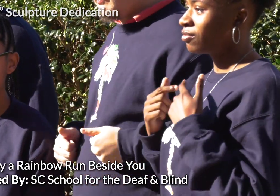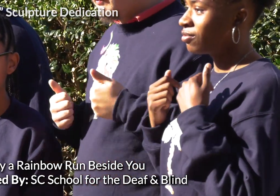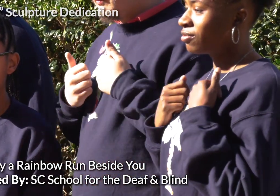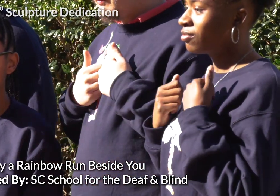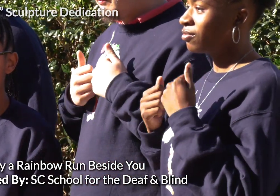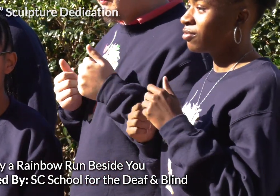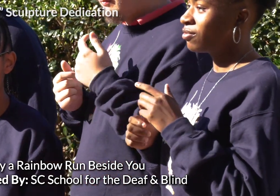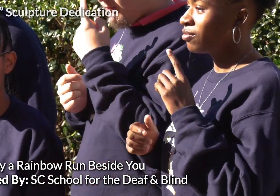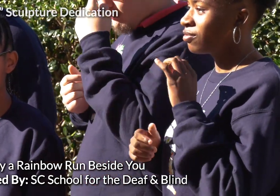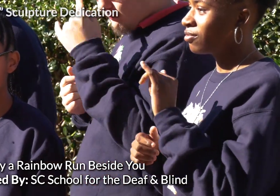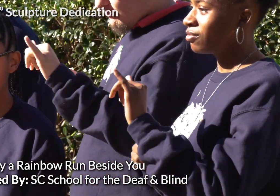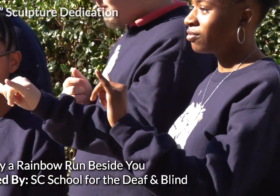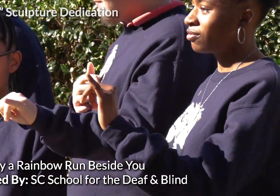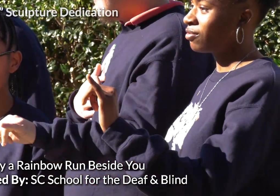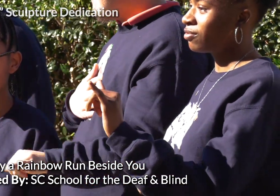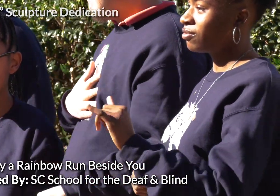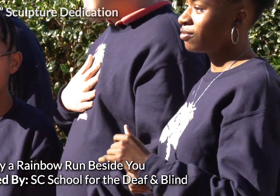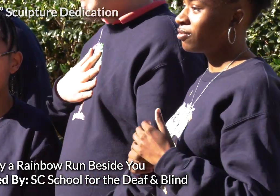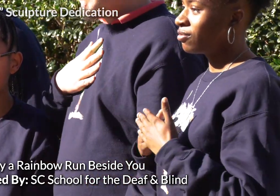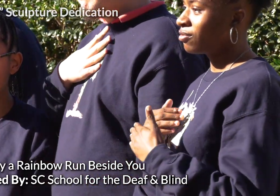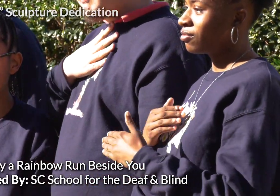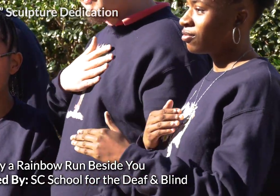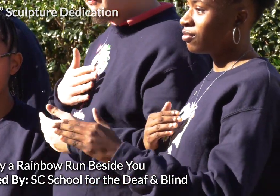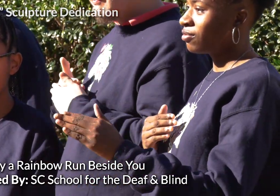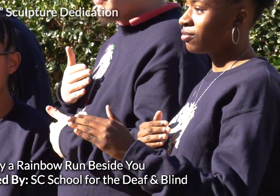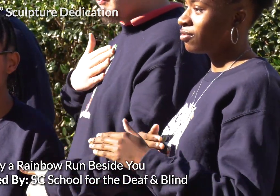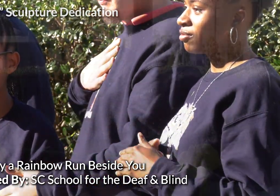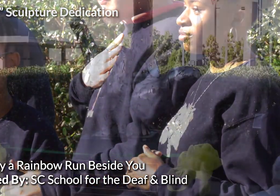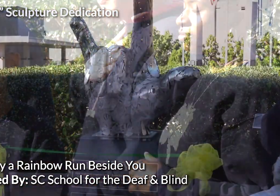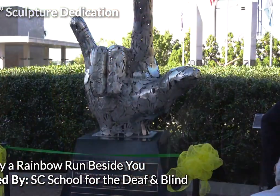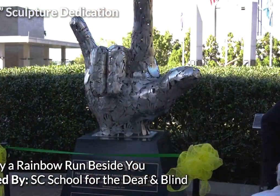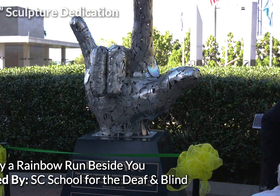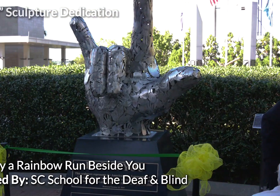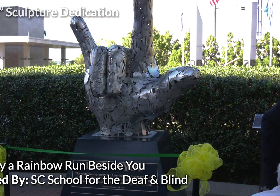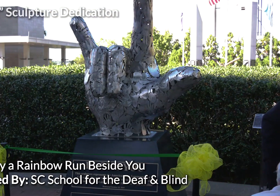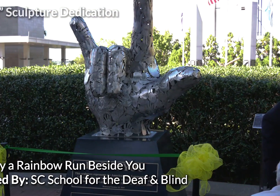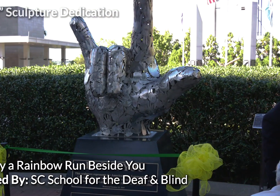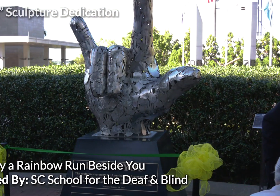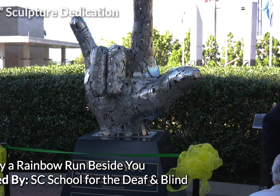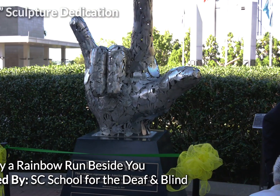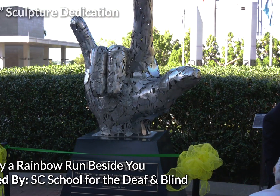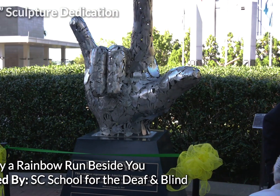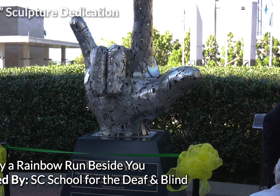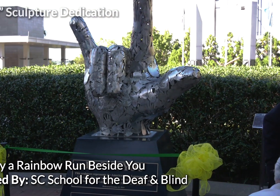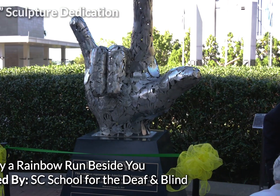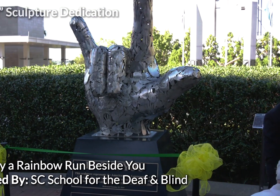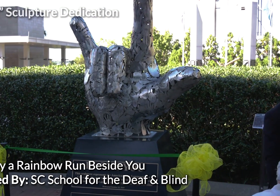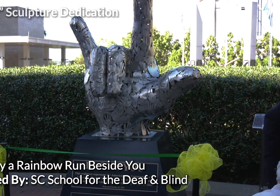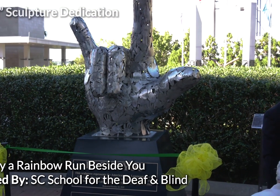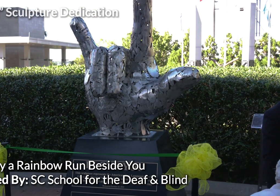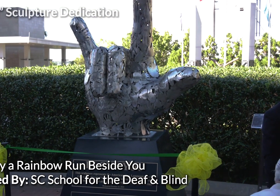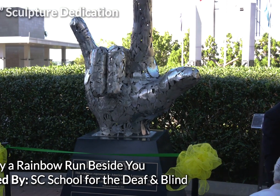your whole life through. And may happiness